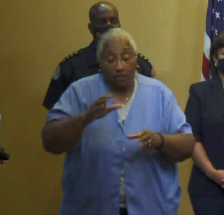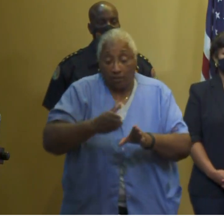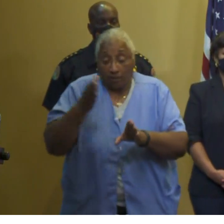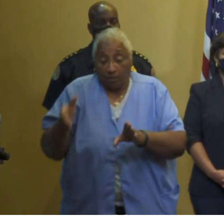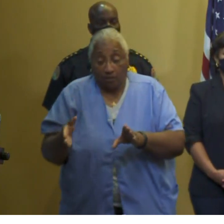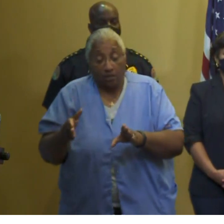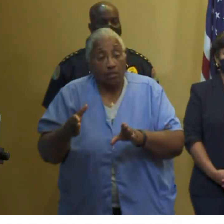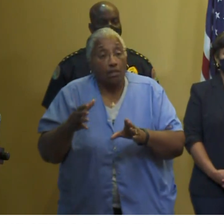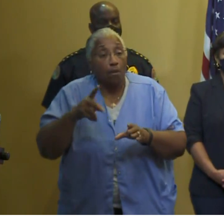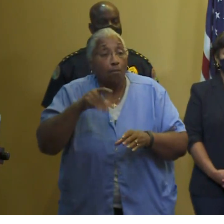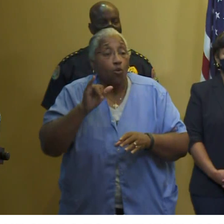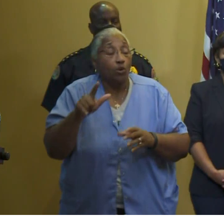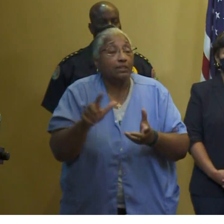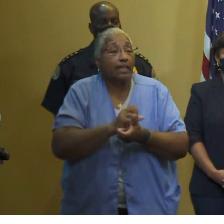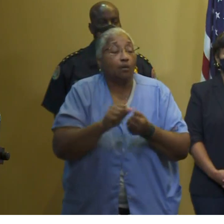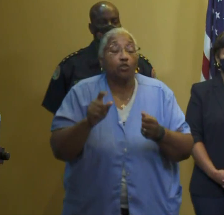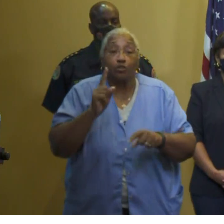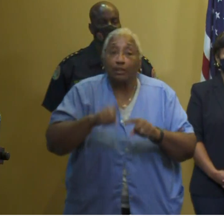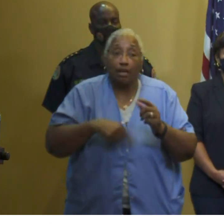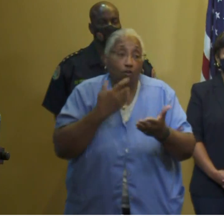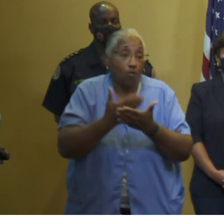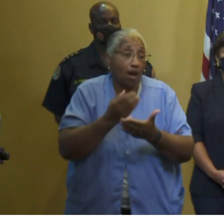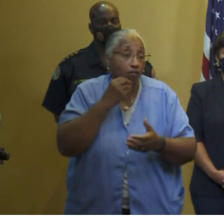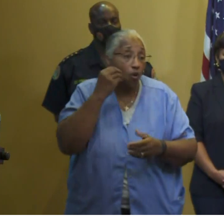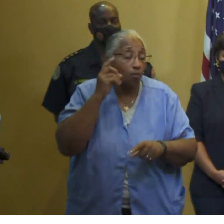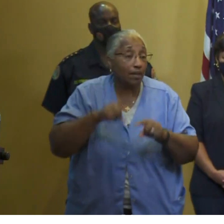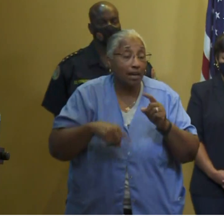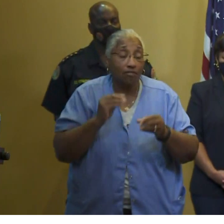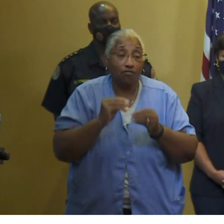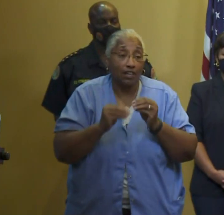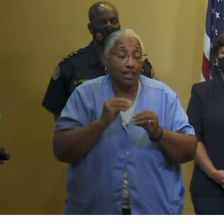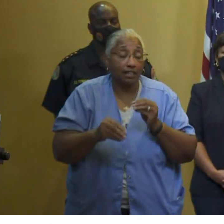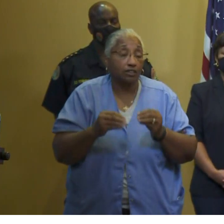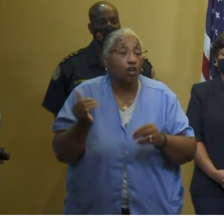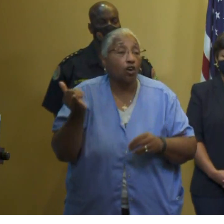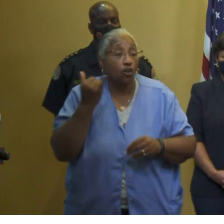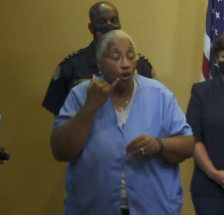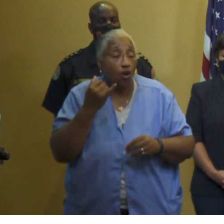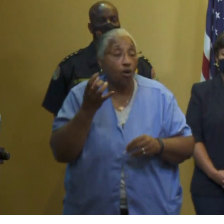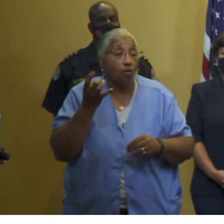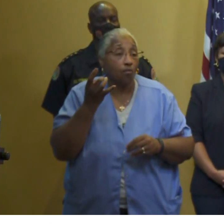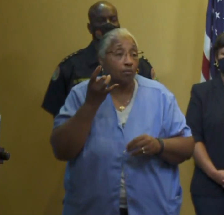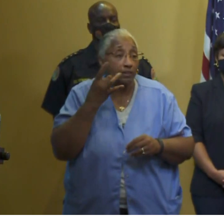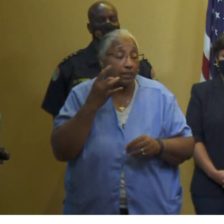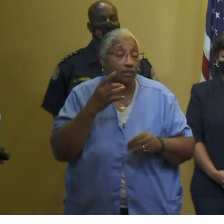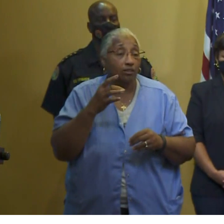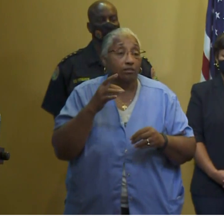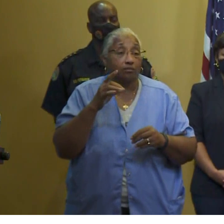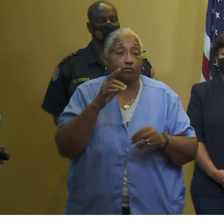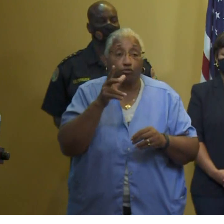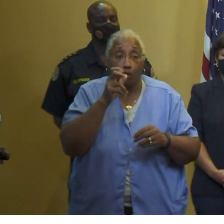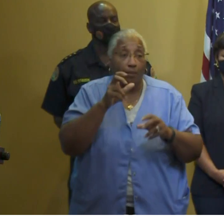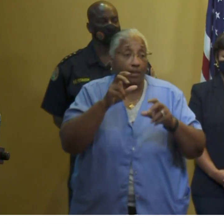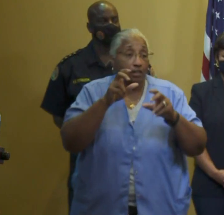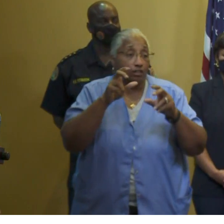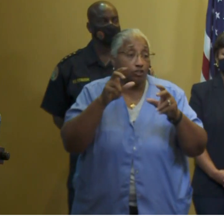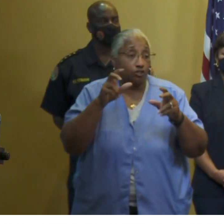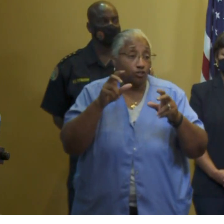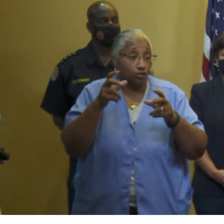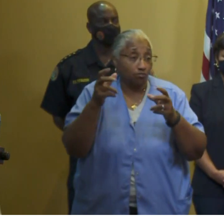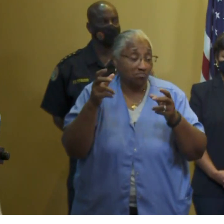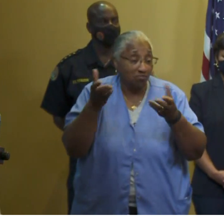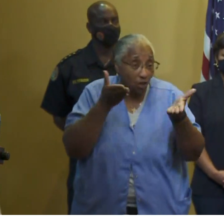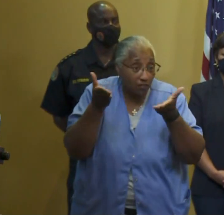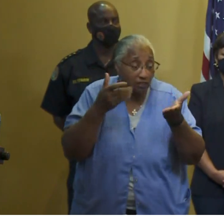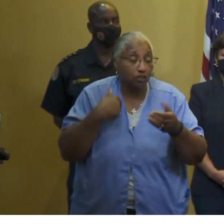pool cannot be turned, you can't get home, you can't fix it, notify Mosquito, Termite, and Rodent Control Board by calling 311, and we will show